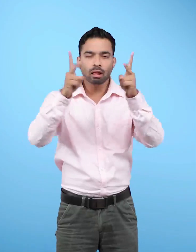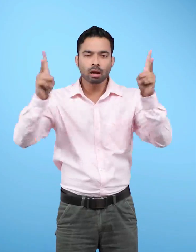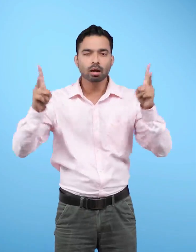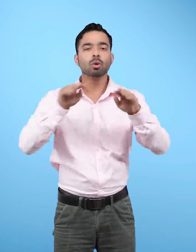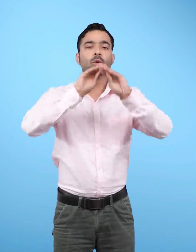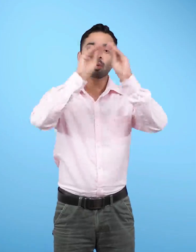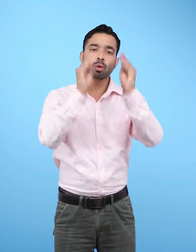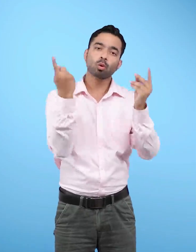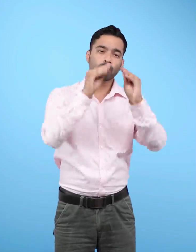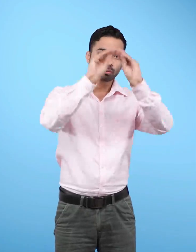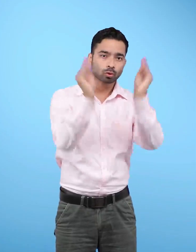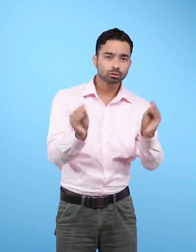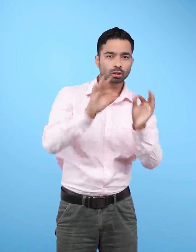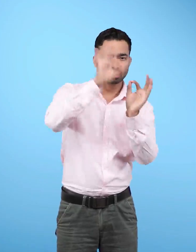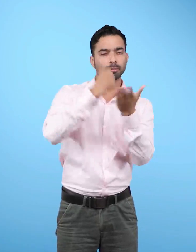holding her thread in her hands.